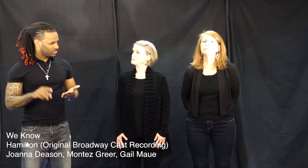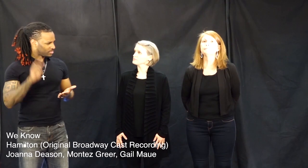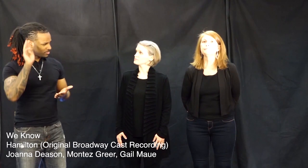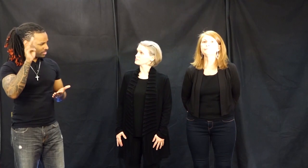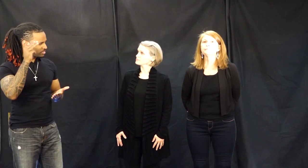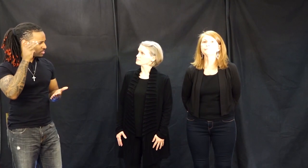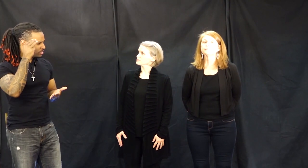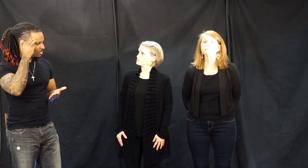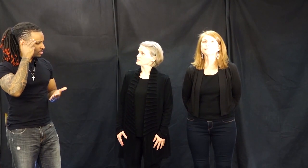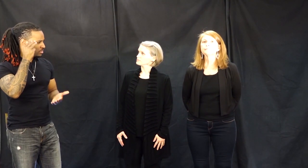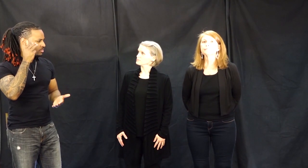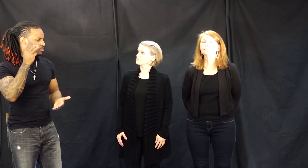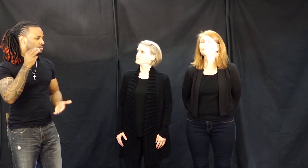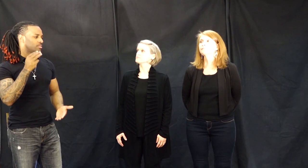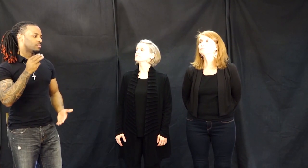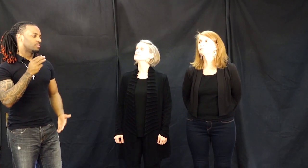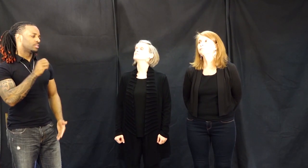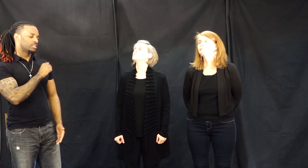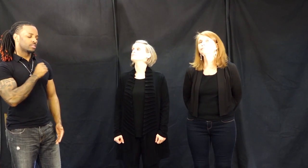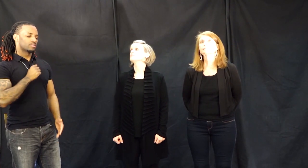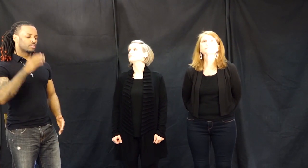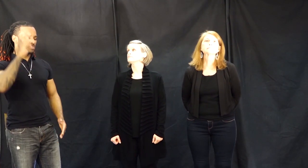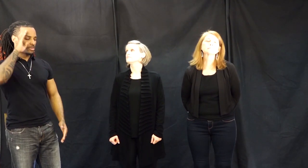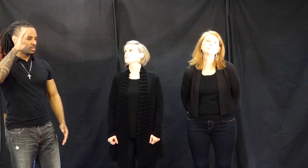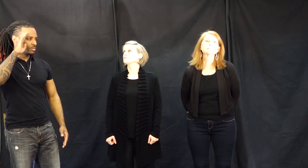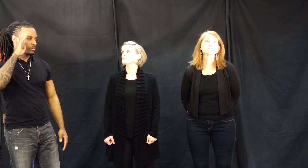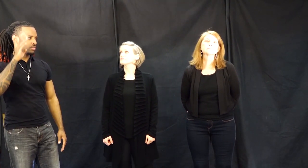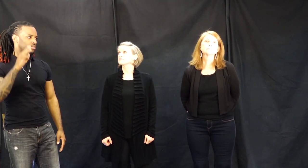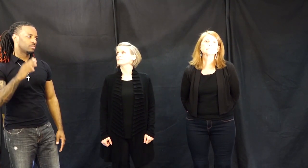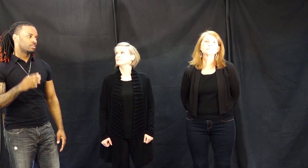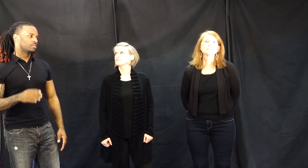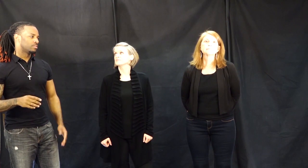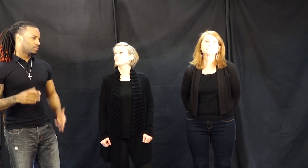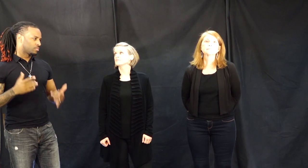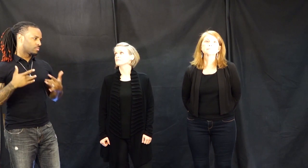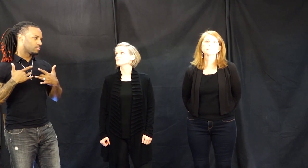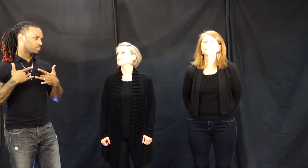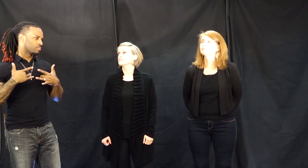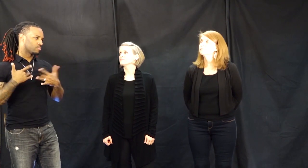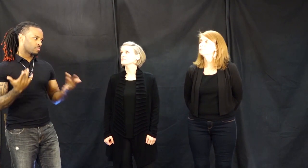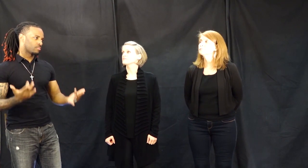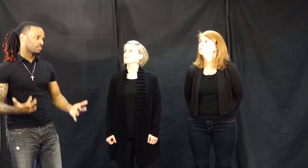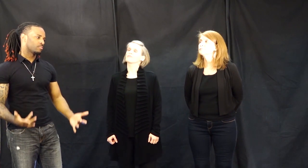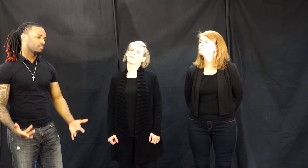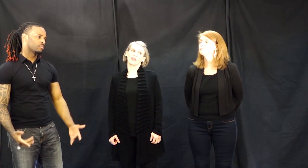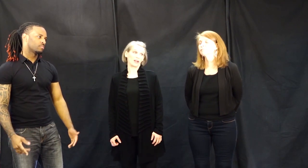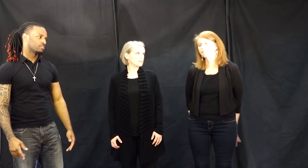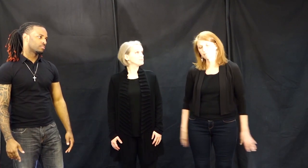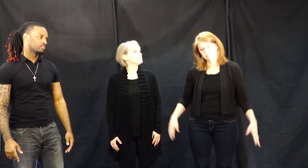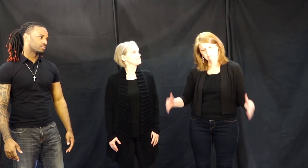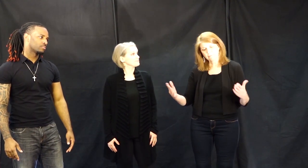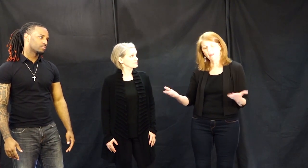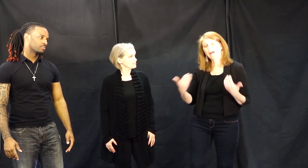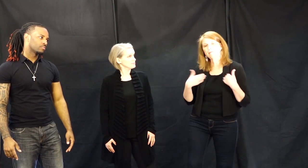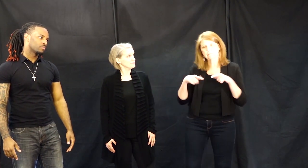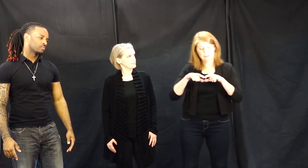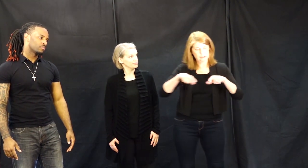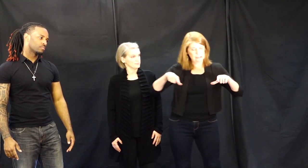Mr. Madison, Senator Burr, what is this? We have the check stubs